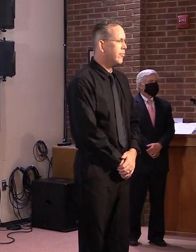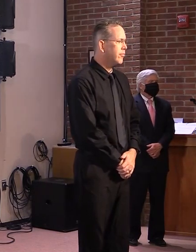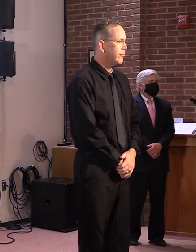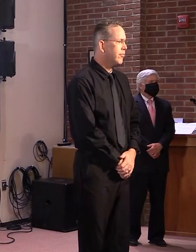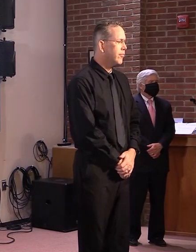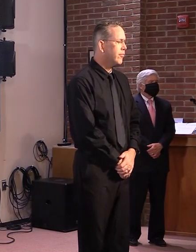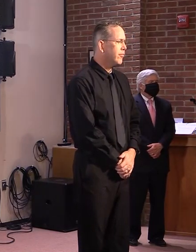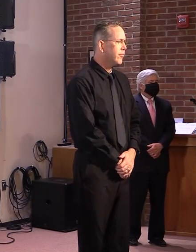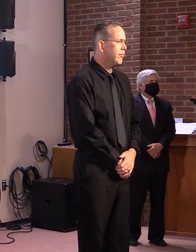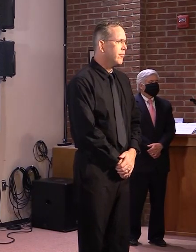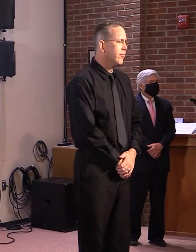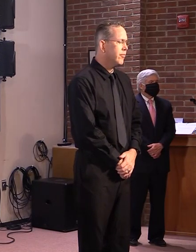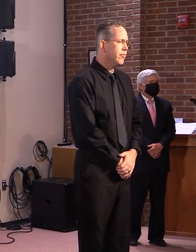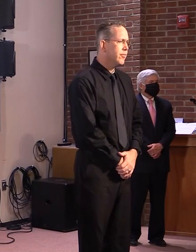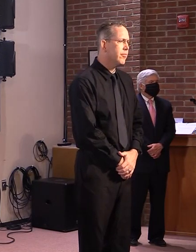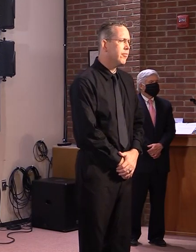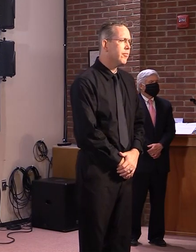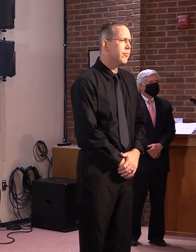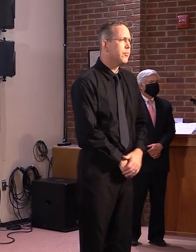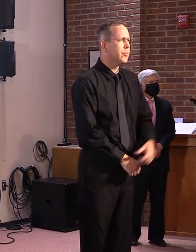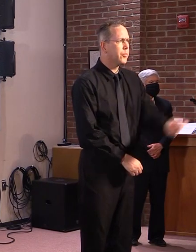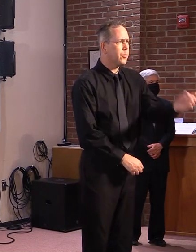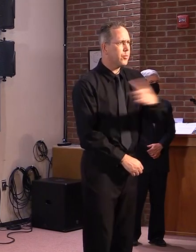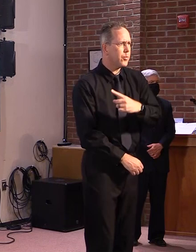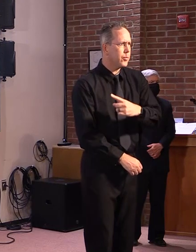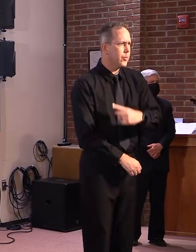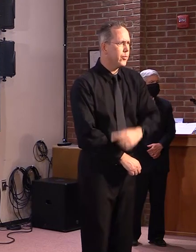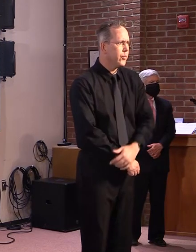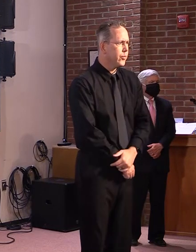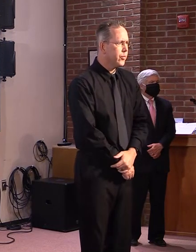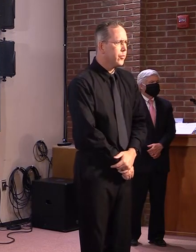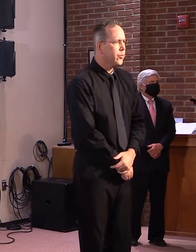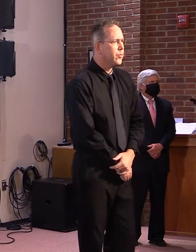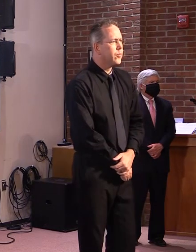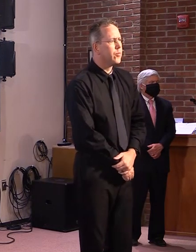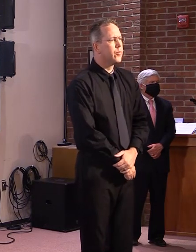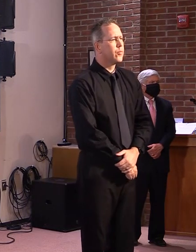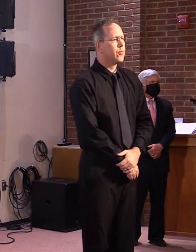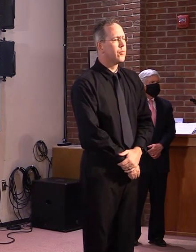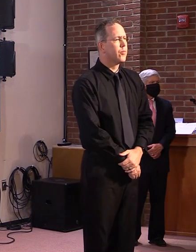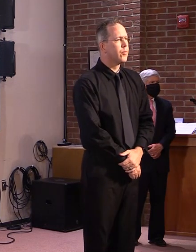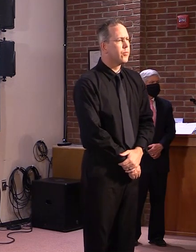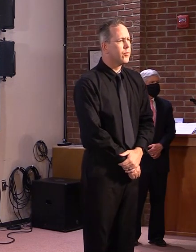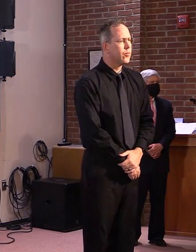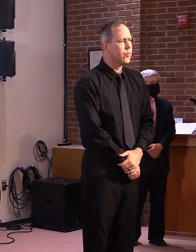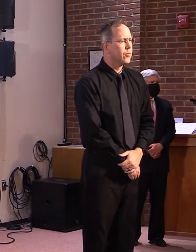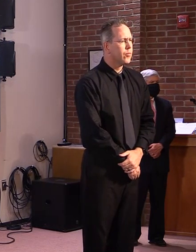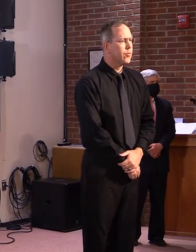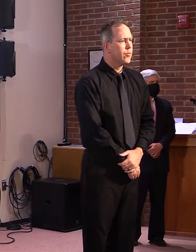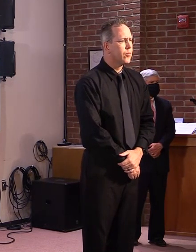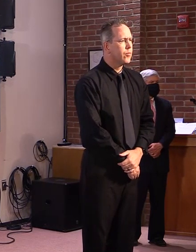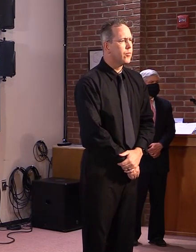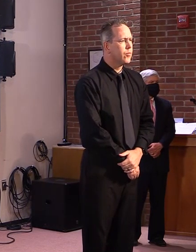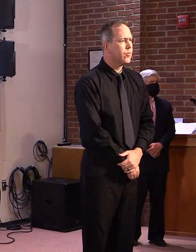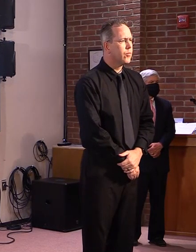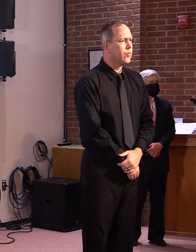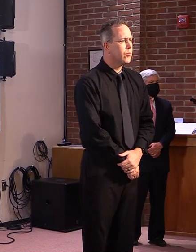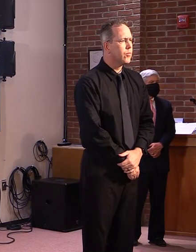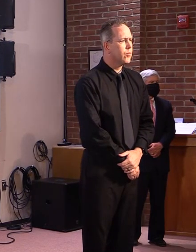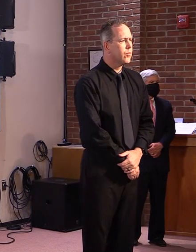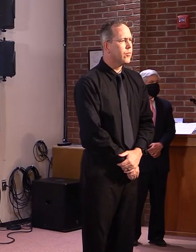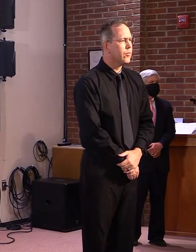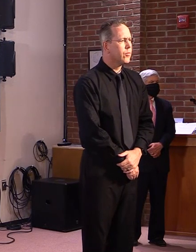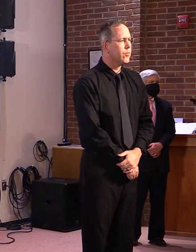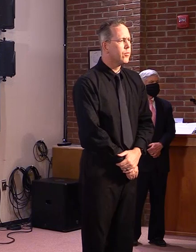presenting data on the Winooski cluster today, we see the cases are going down, which is a good thing, but in other parts of the country, I believe